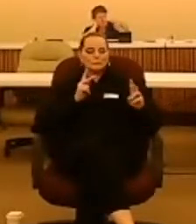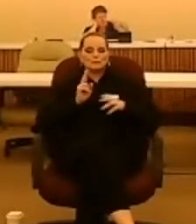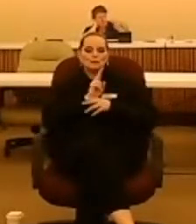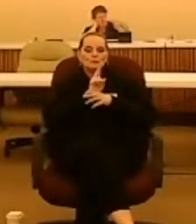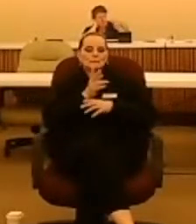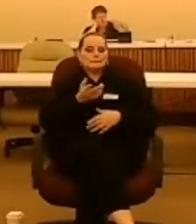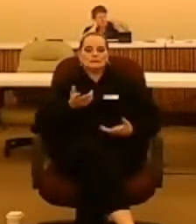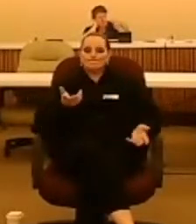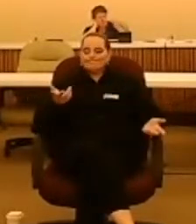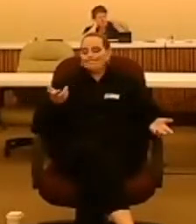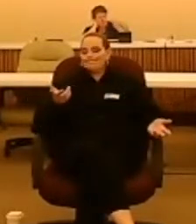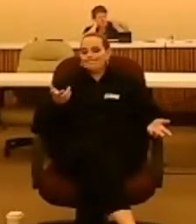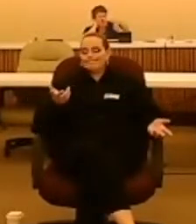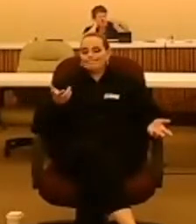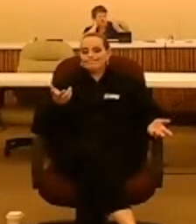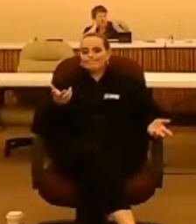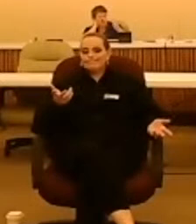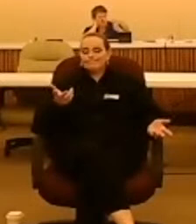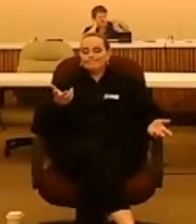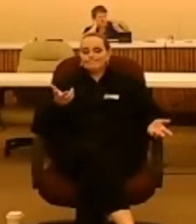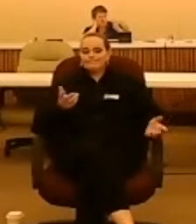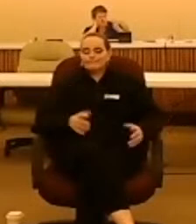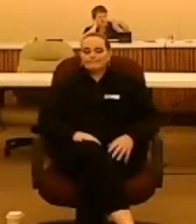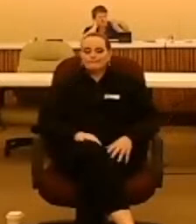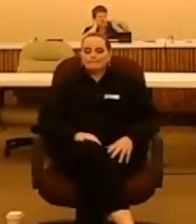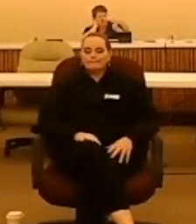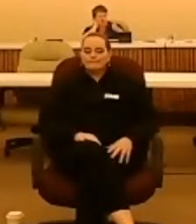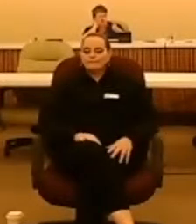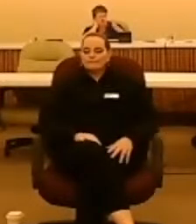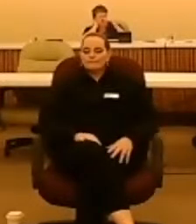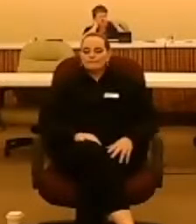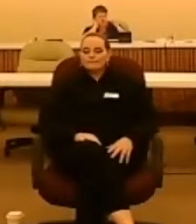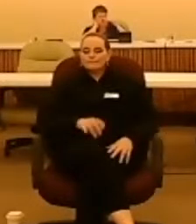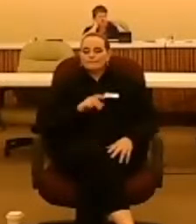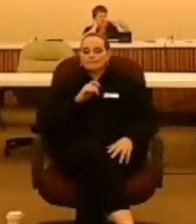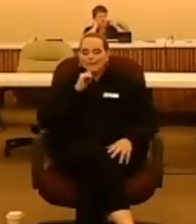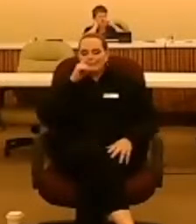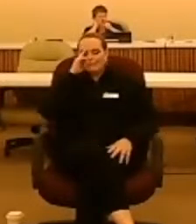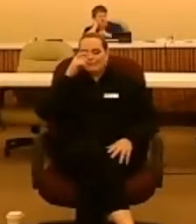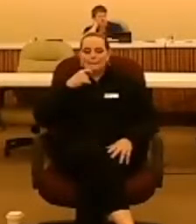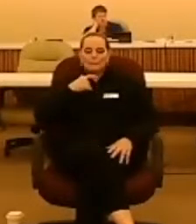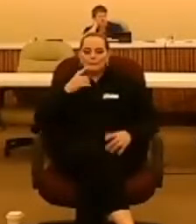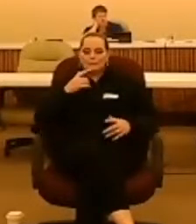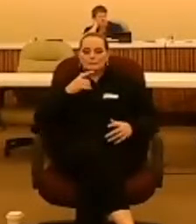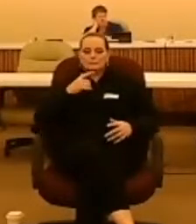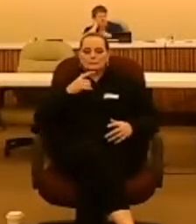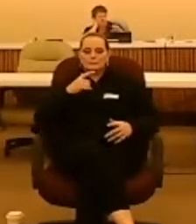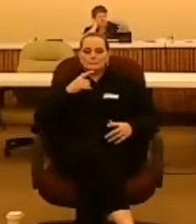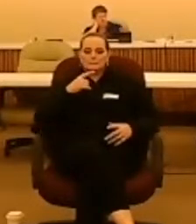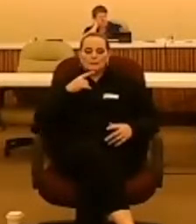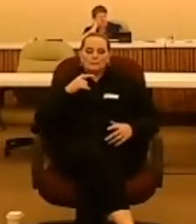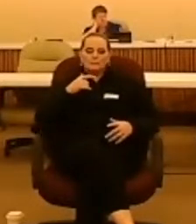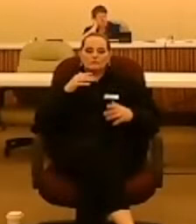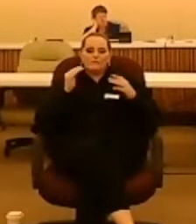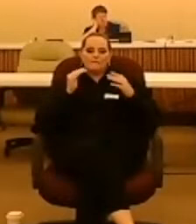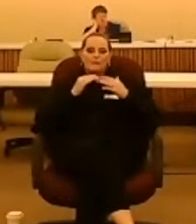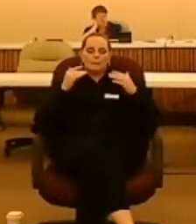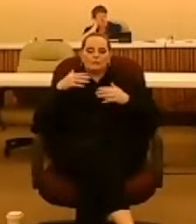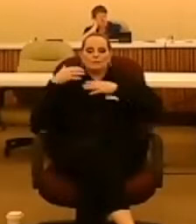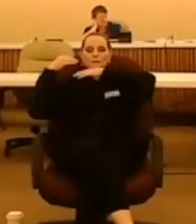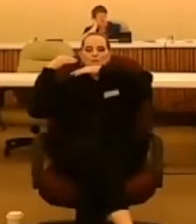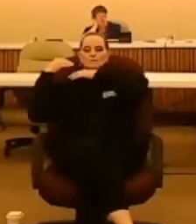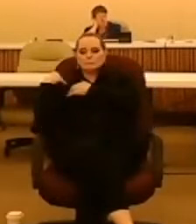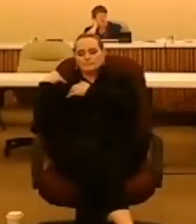see it did not deem fair to me to put that burden on this developer, especially since